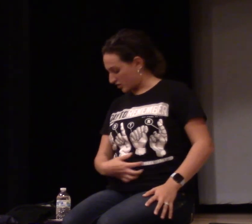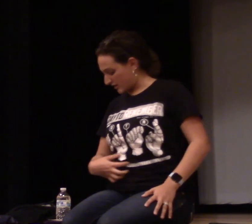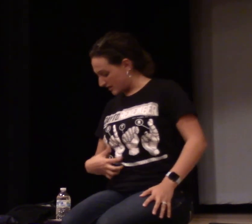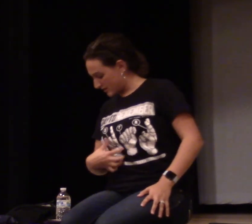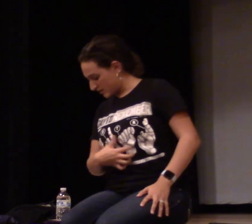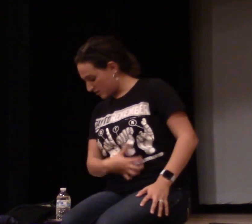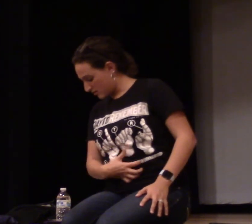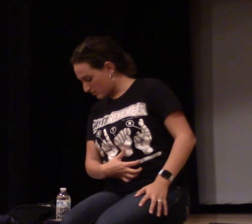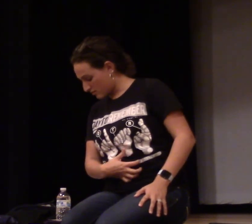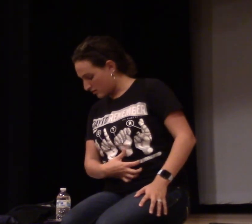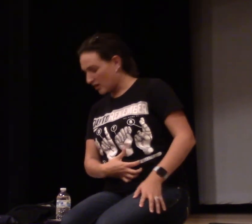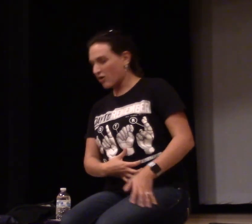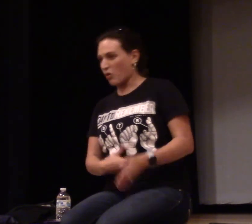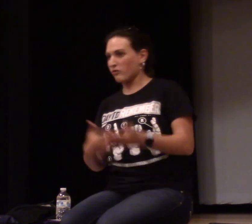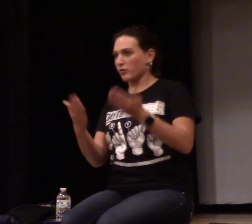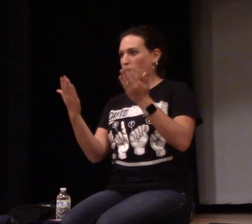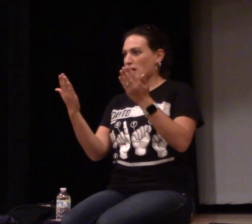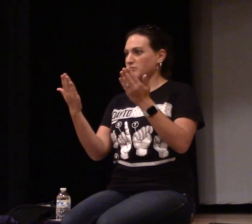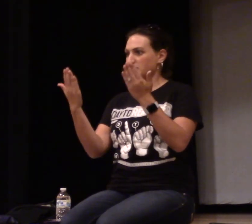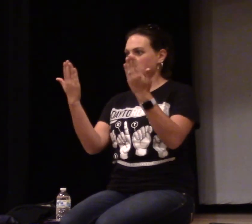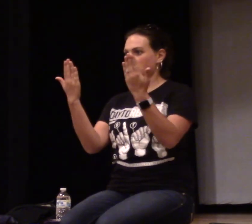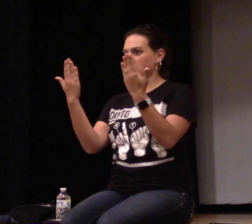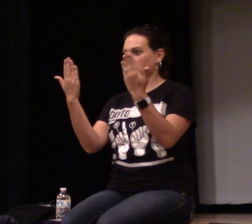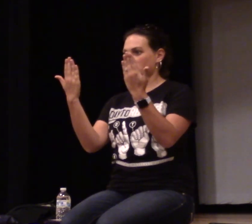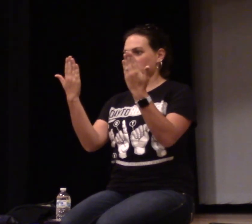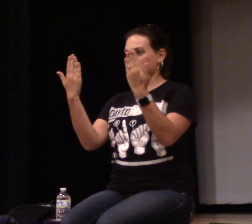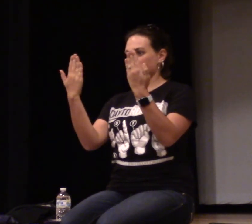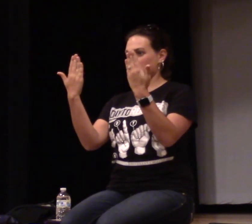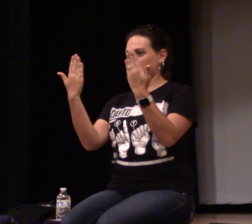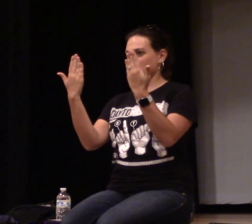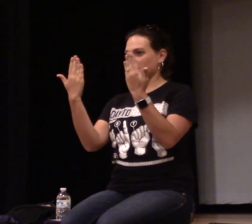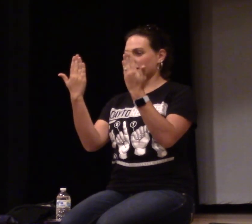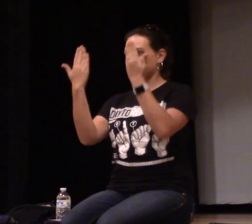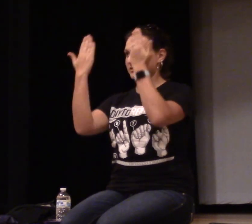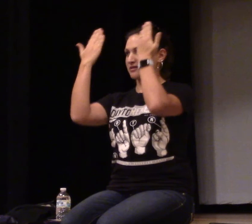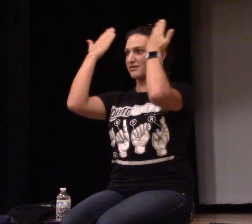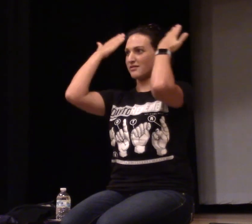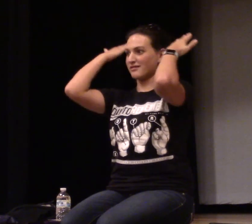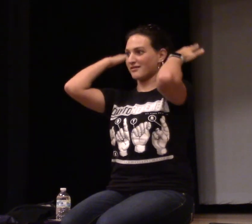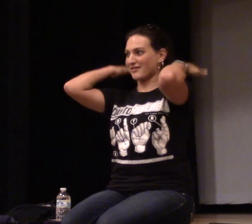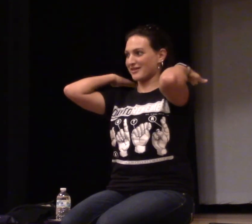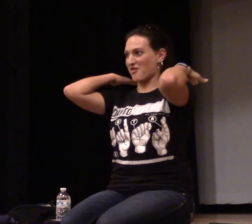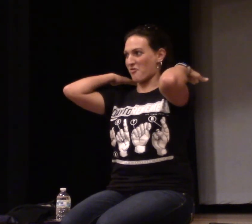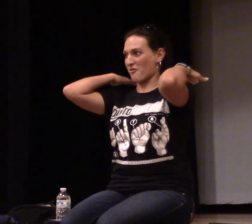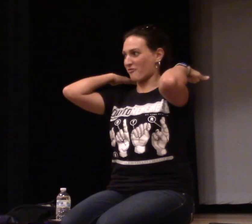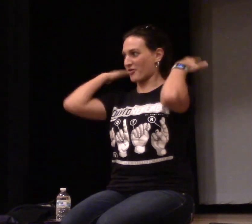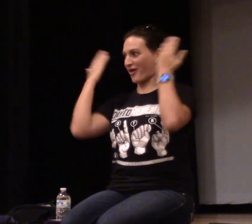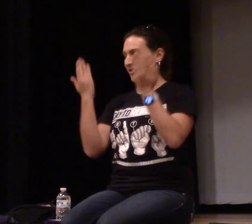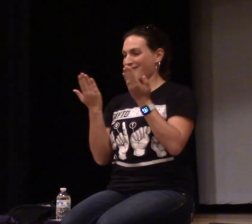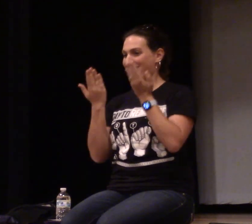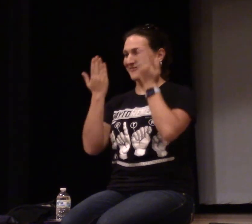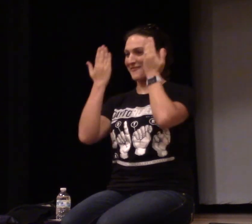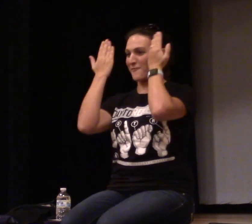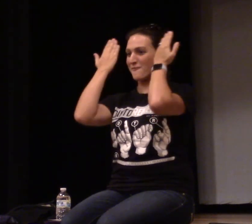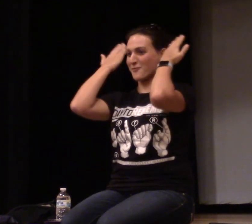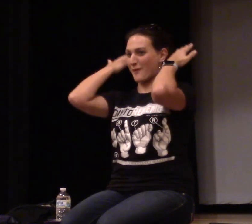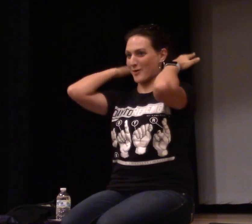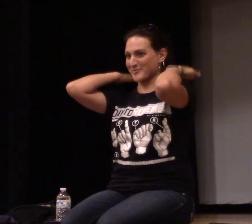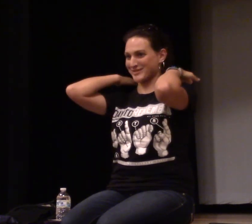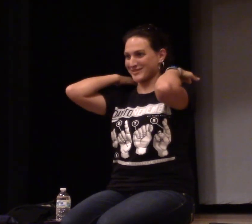Nauseous. Overwhelmed, can you take your hands like this? Go over your head. Overwhelmed. I